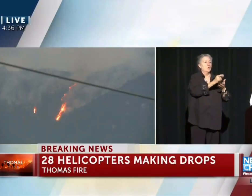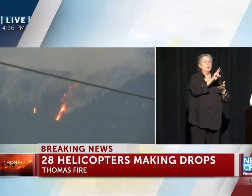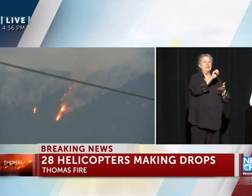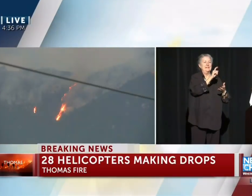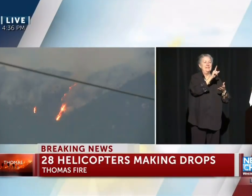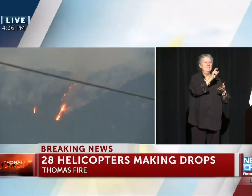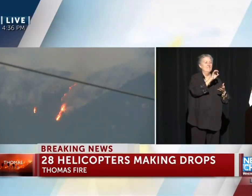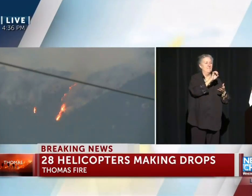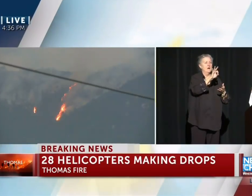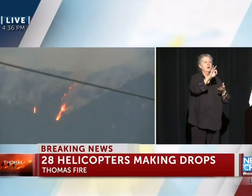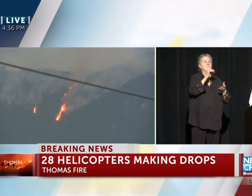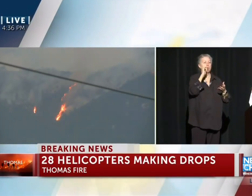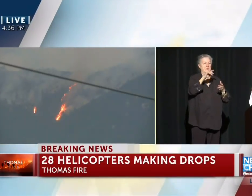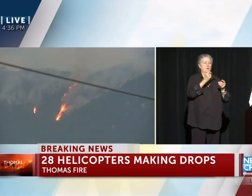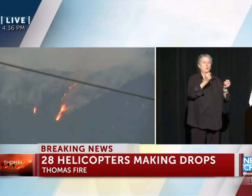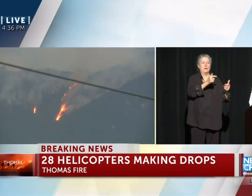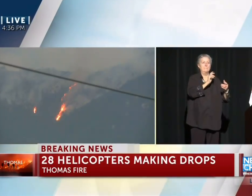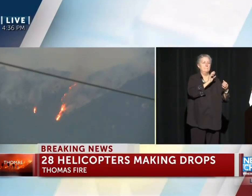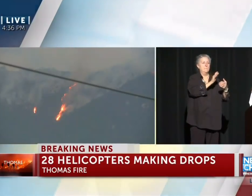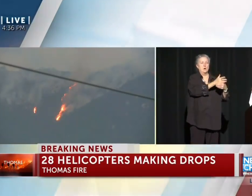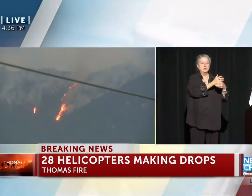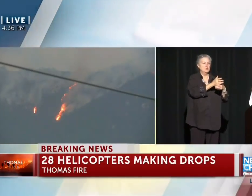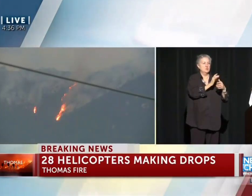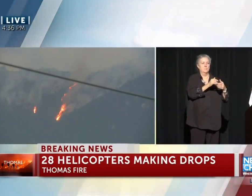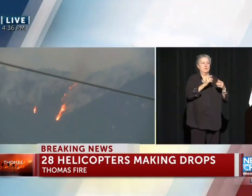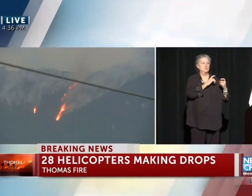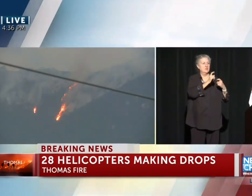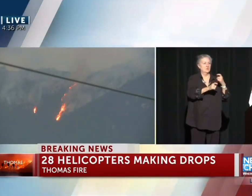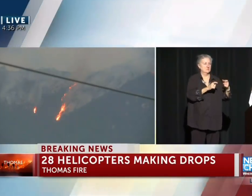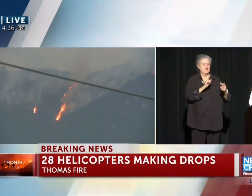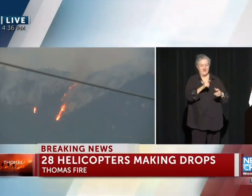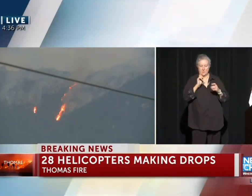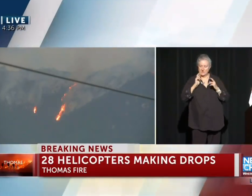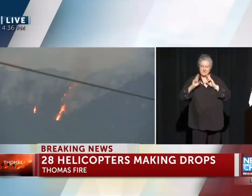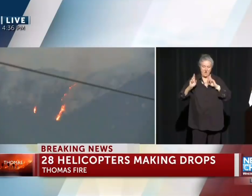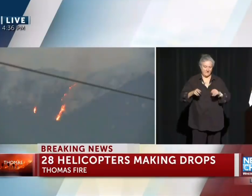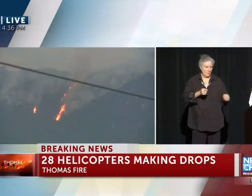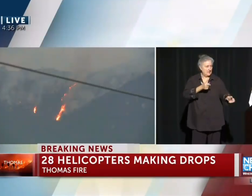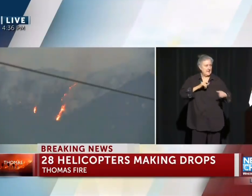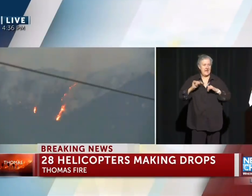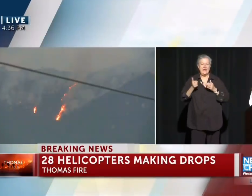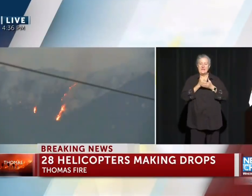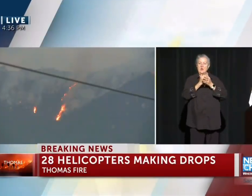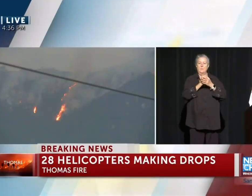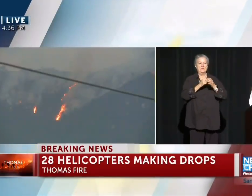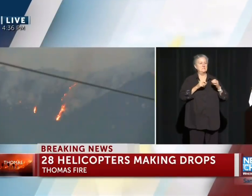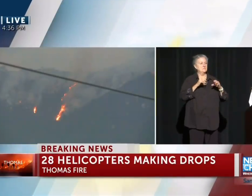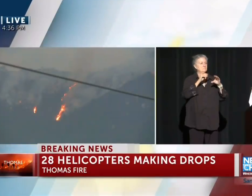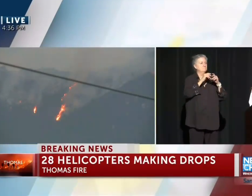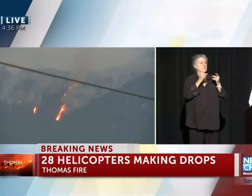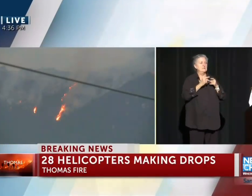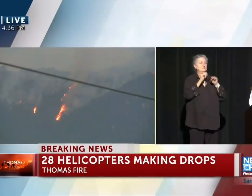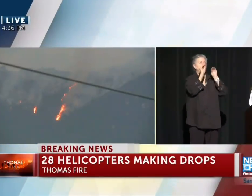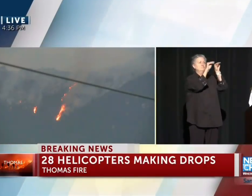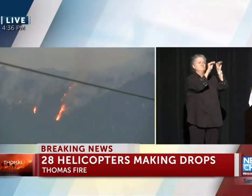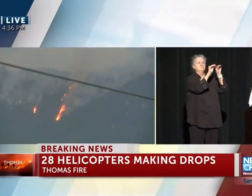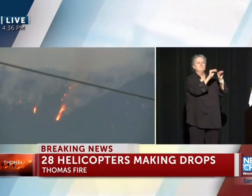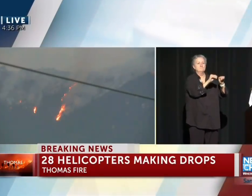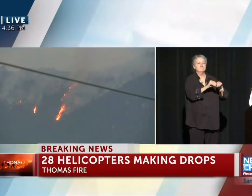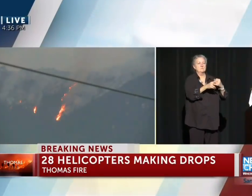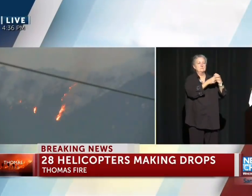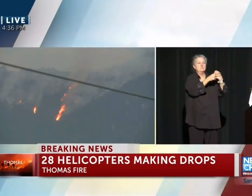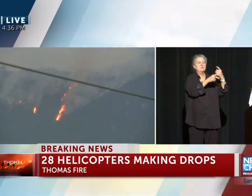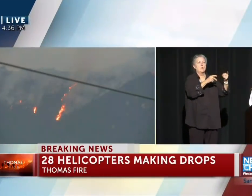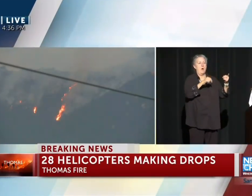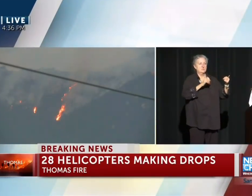and generosity. They answered the call very quickly, and they also help us store our supplies. I've received